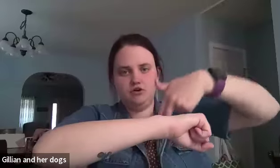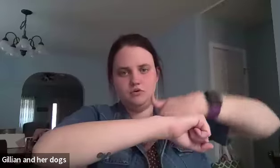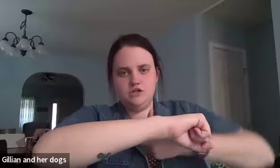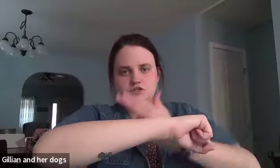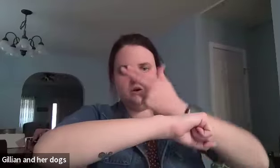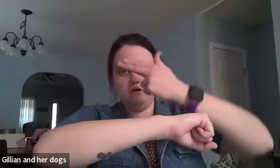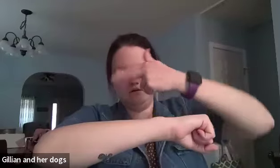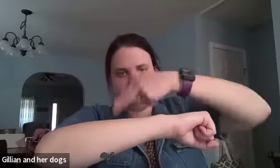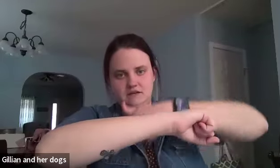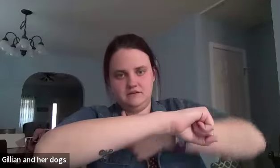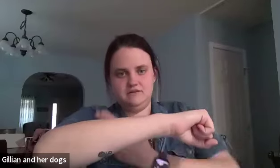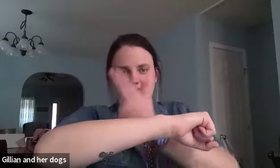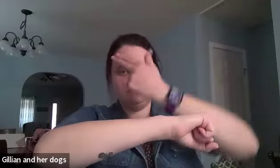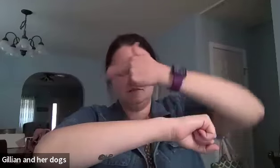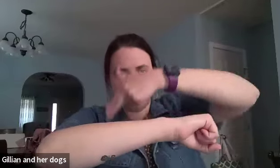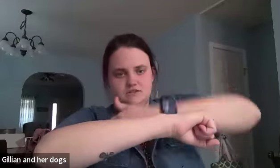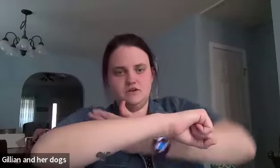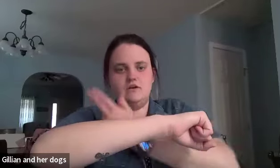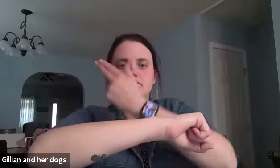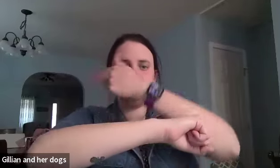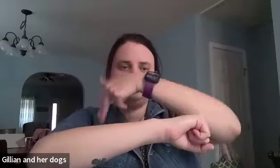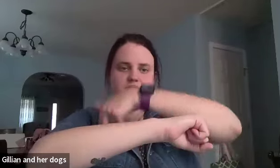go dolphin, dolphin,